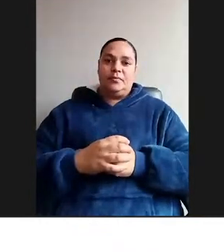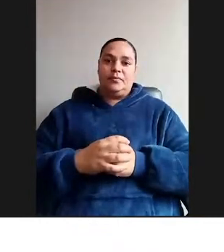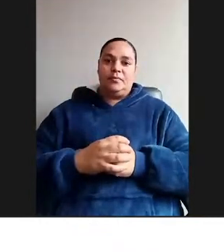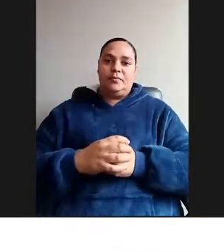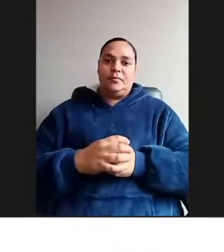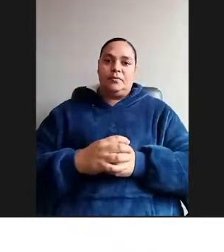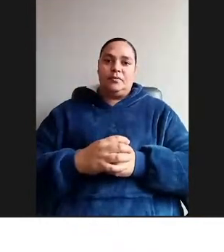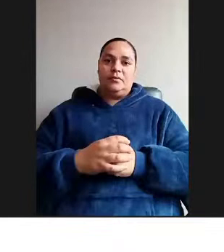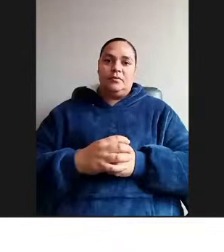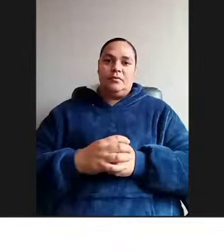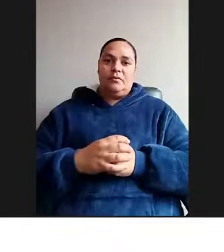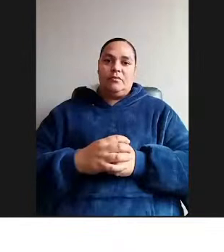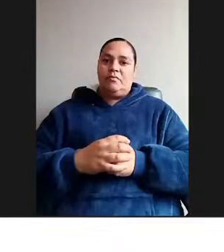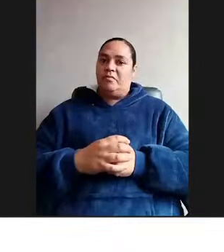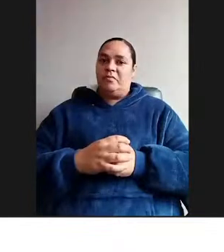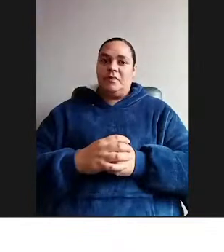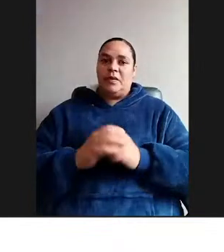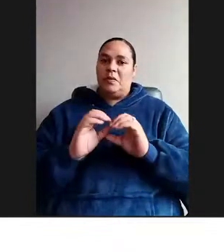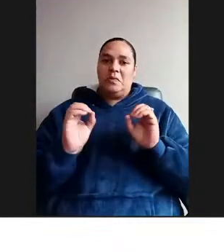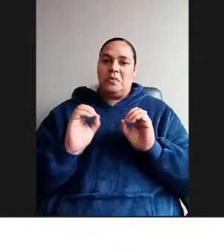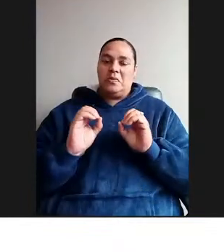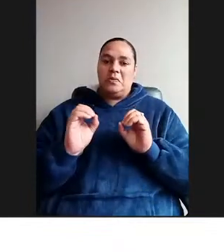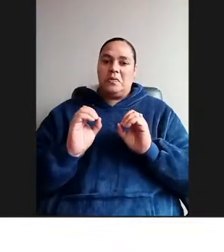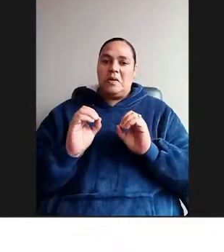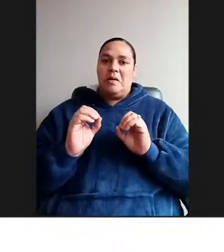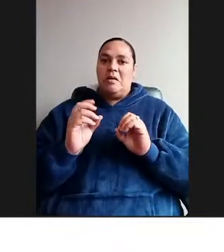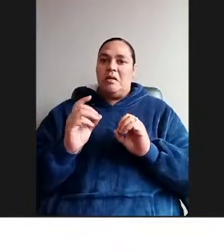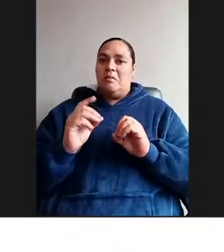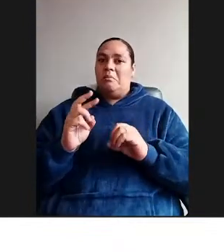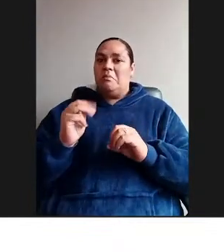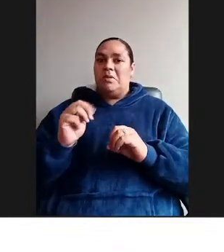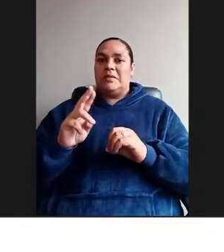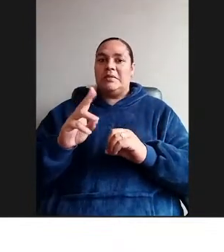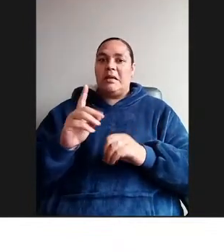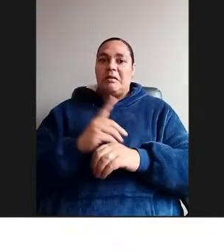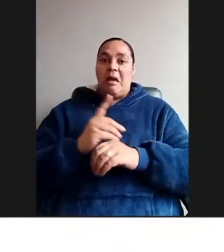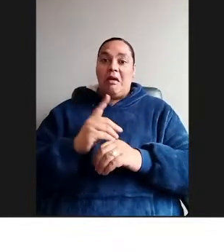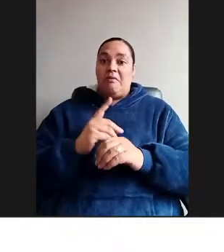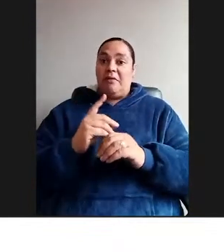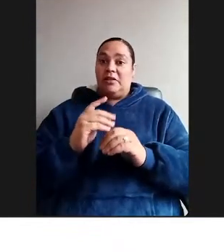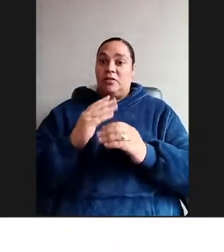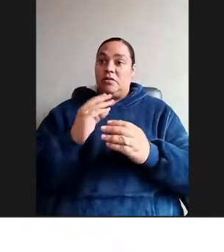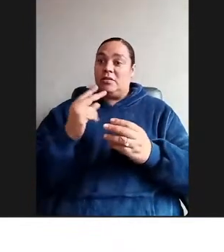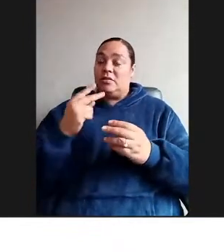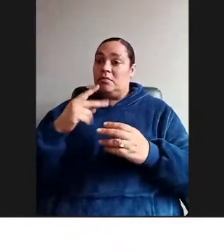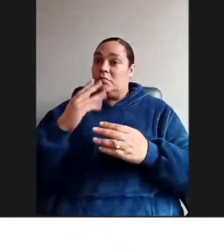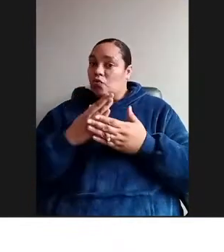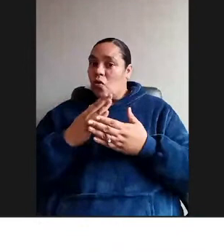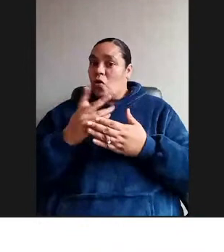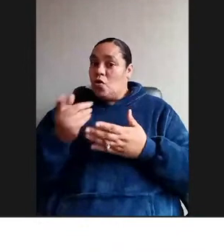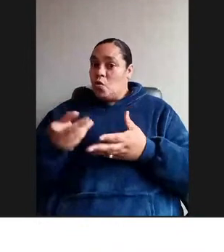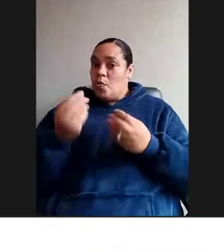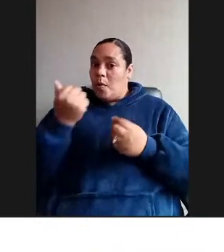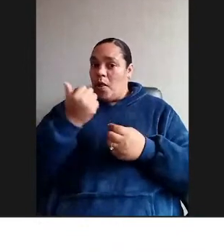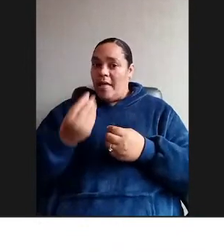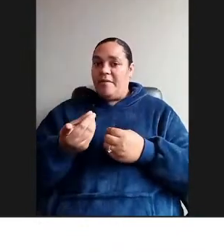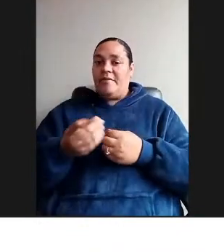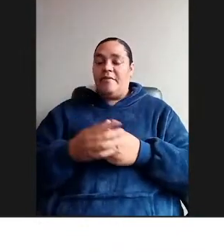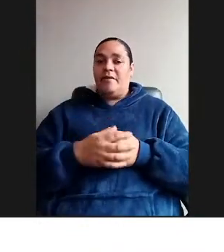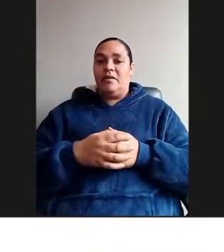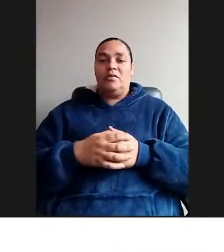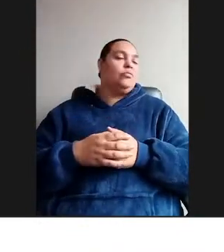I do not see any hands. Mr. Davids, just to make double sure, did you receive any? No,